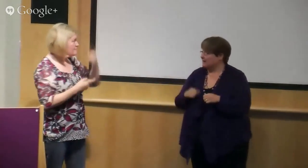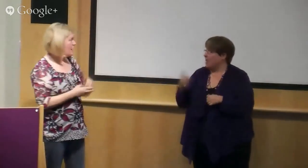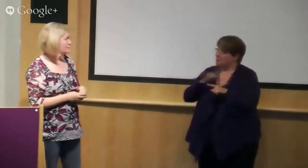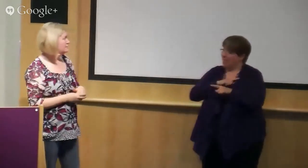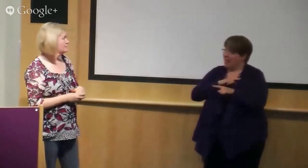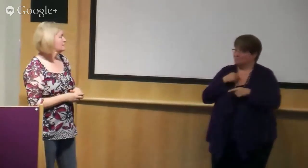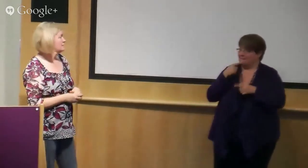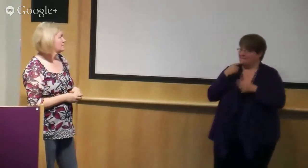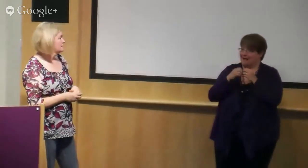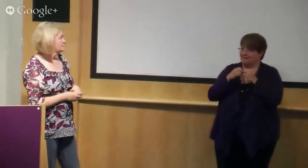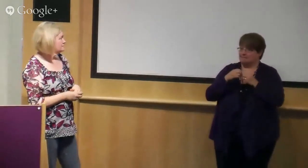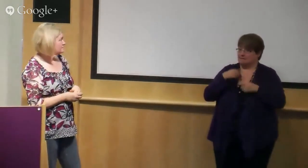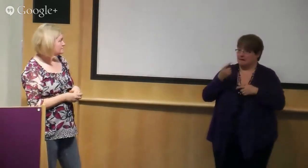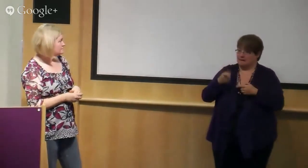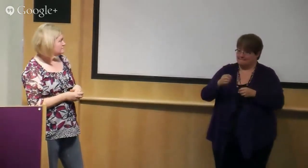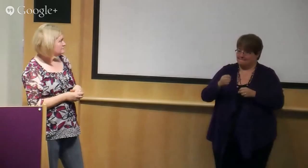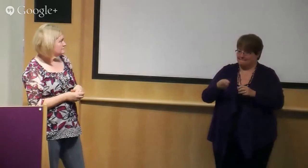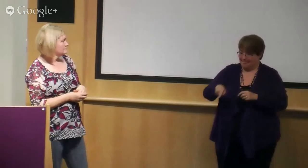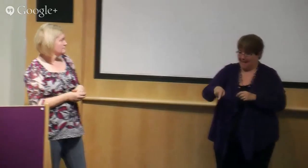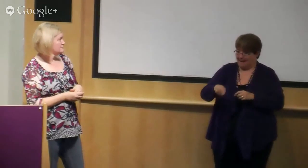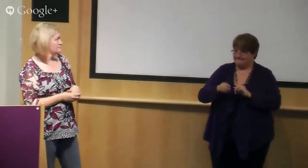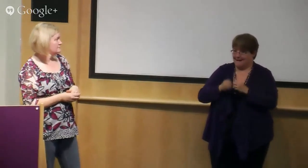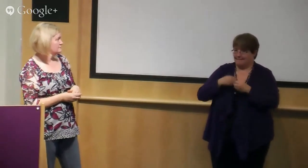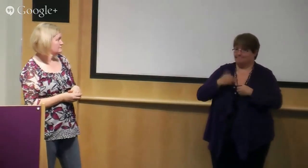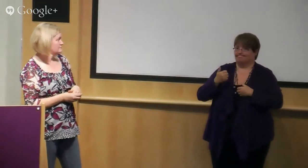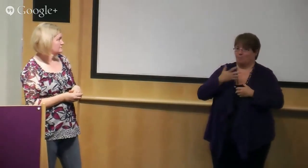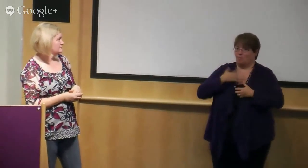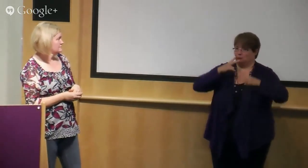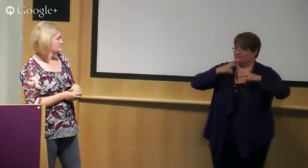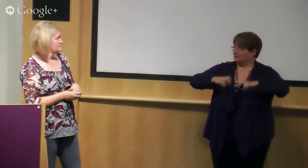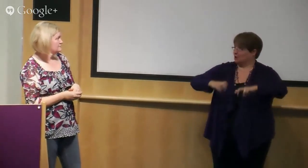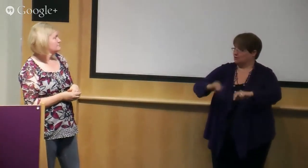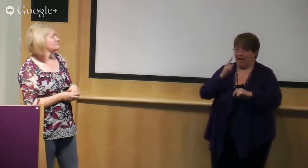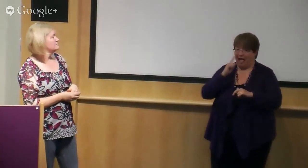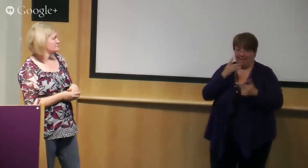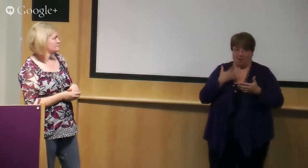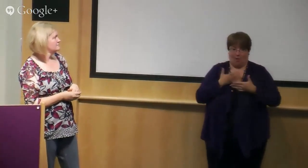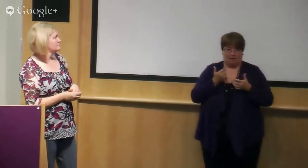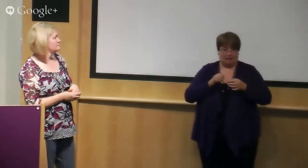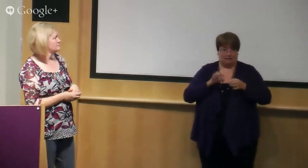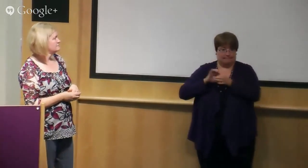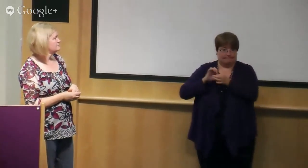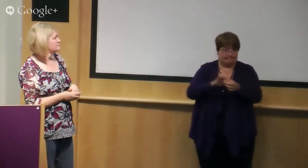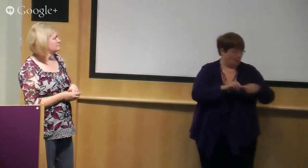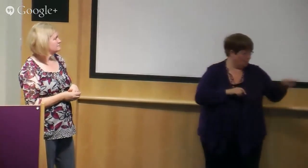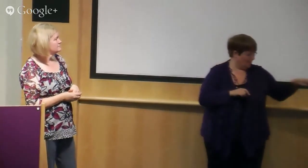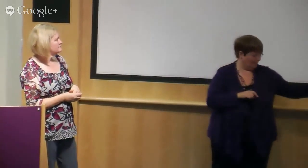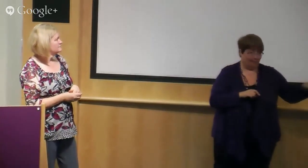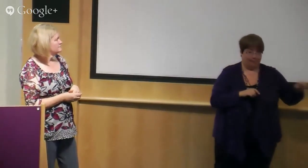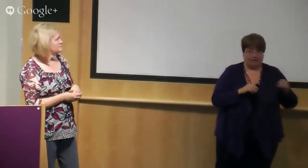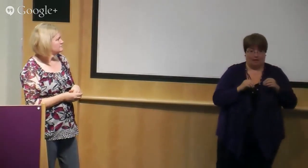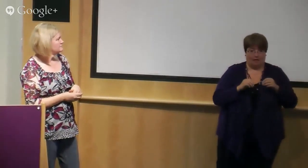Well, yeah, I would agree with you that you'd think that they would be treated similarly, but through the research that we have completed, I have been working